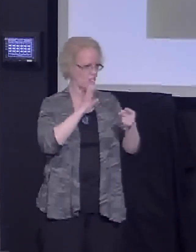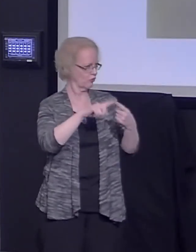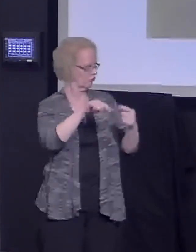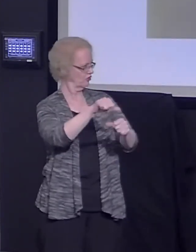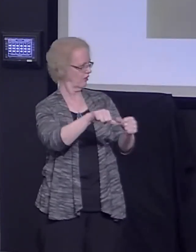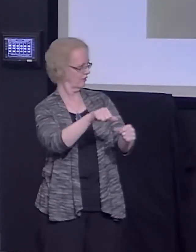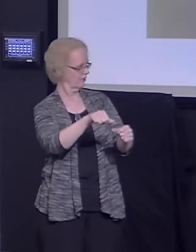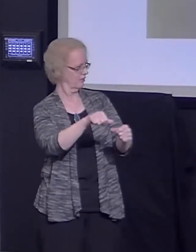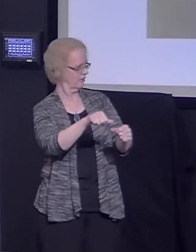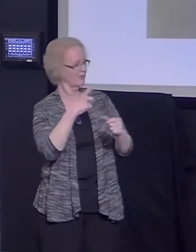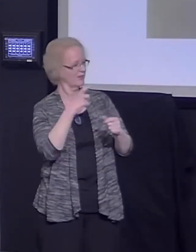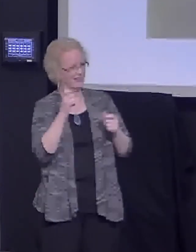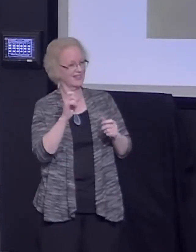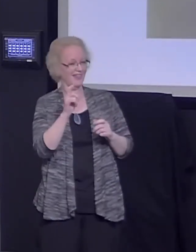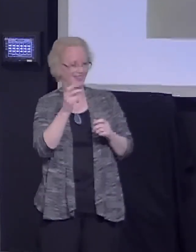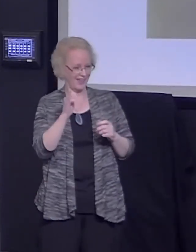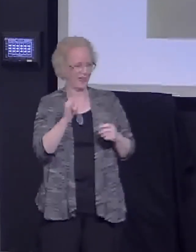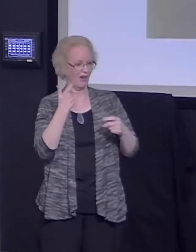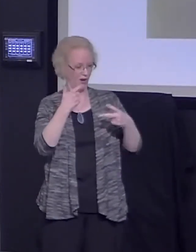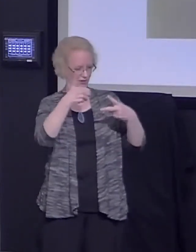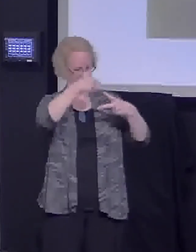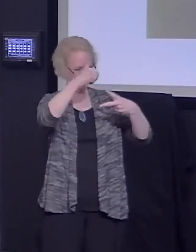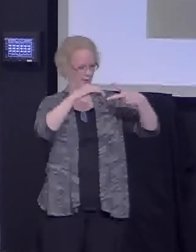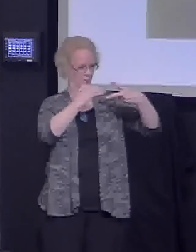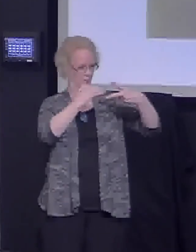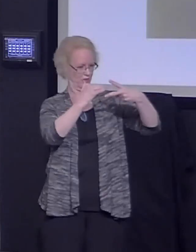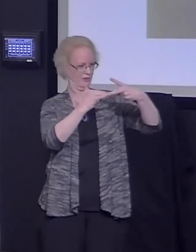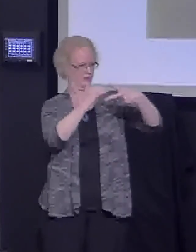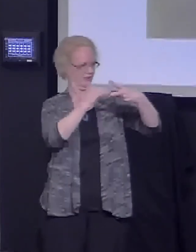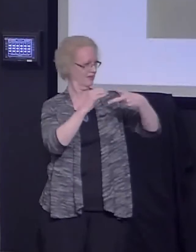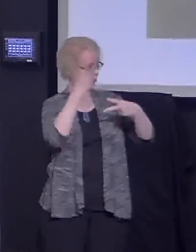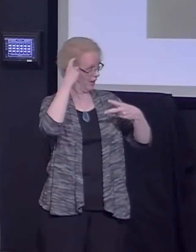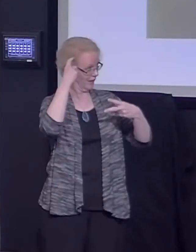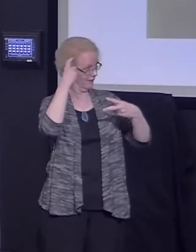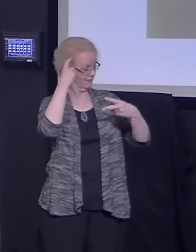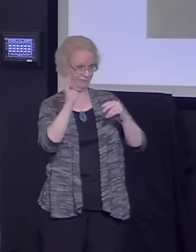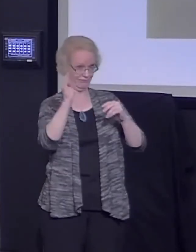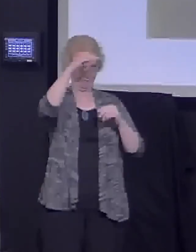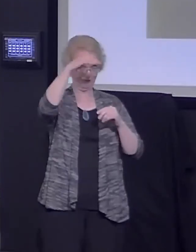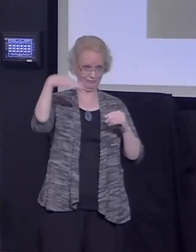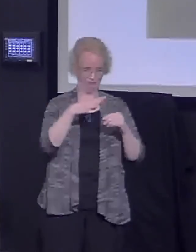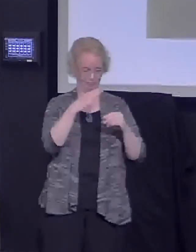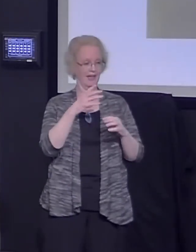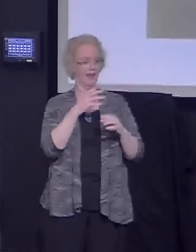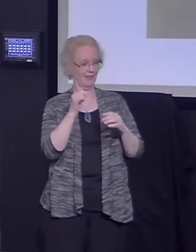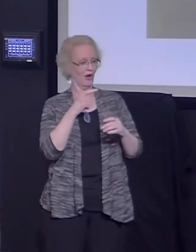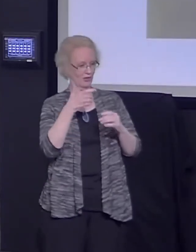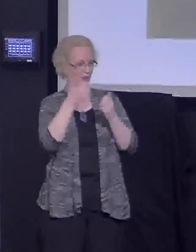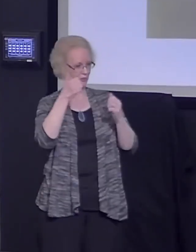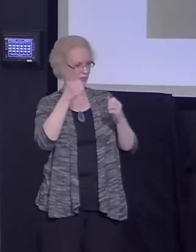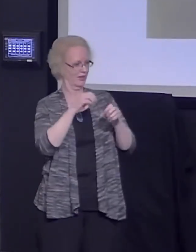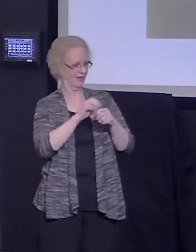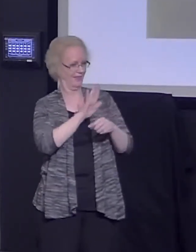obviously they are separated in terms of anatomy. They are segregated pathways anatomically,